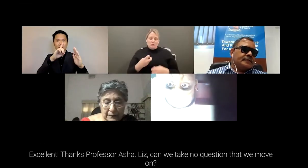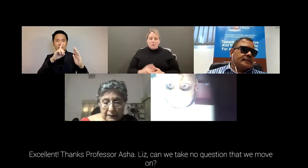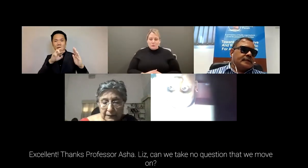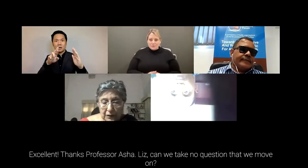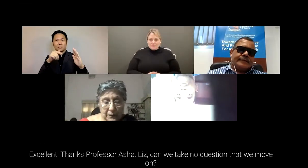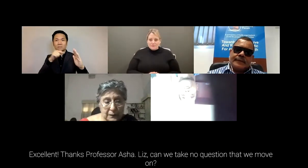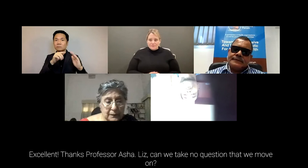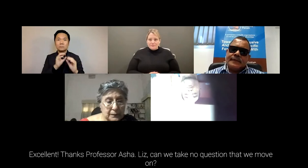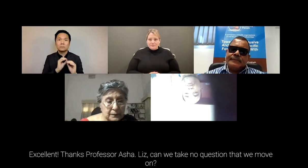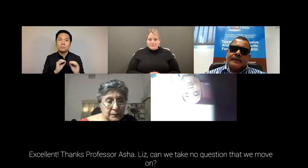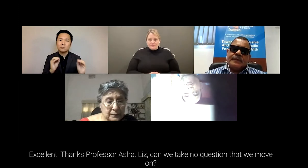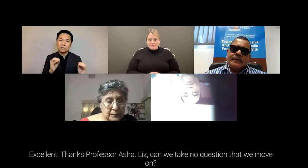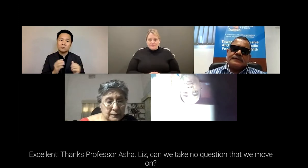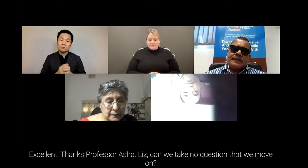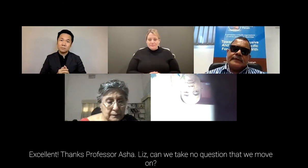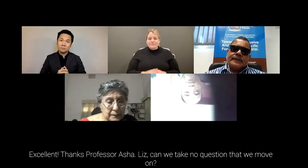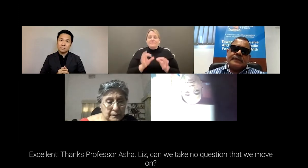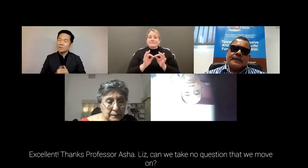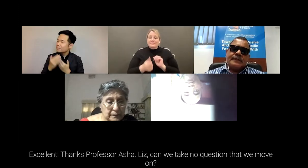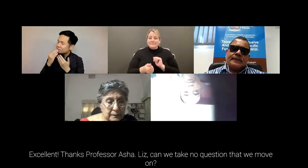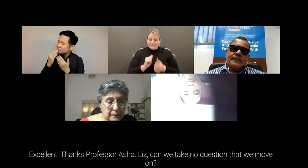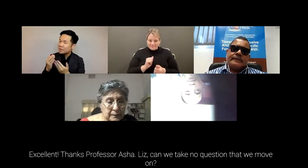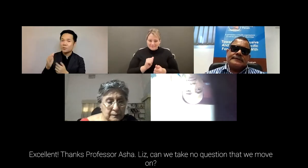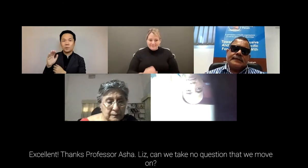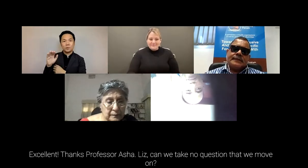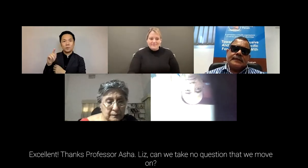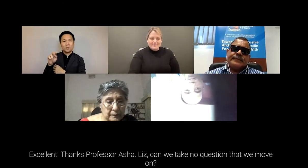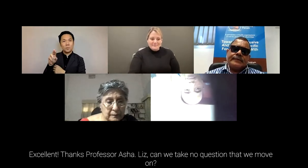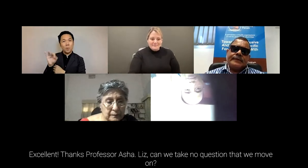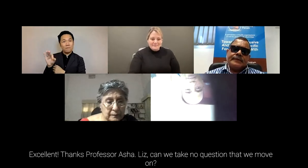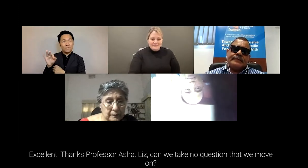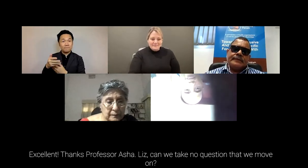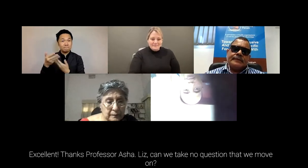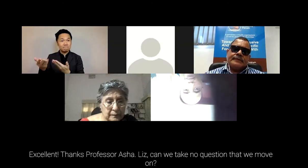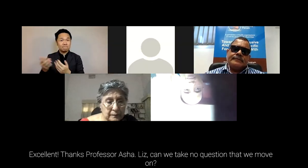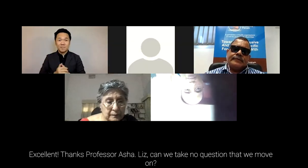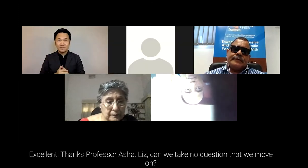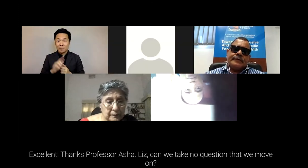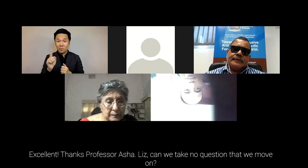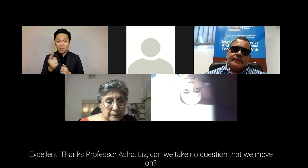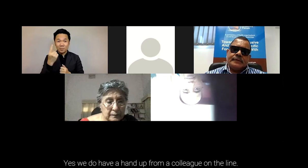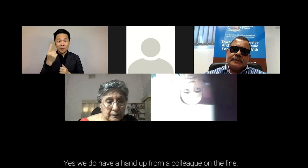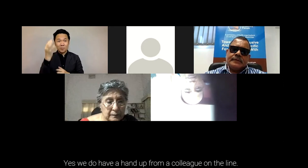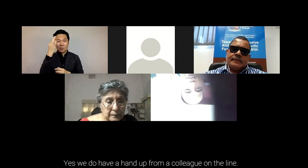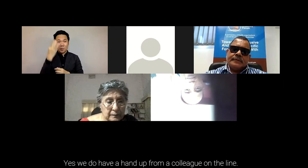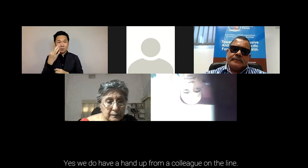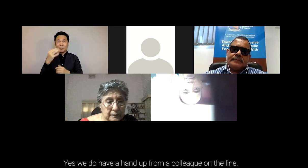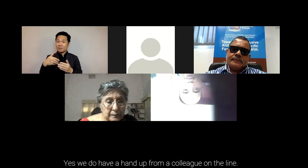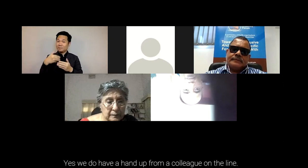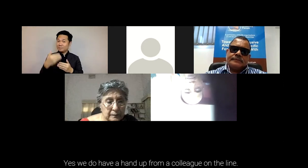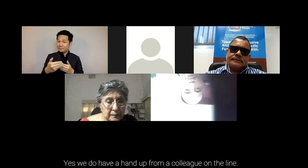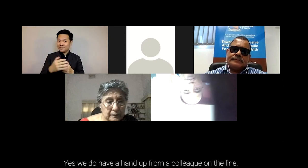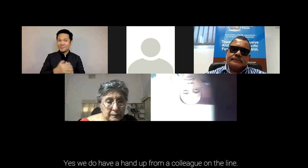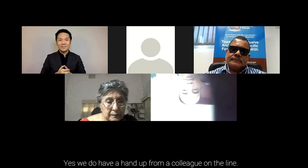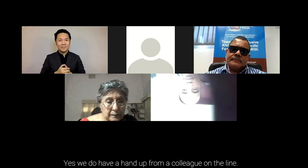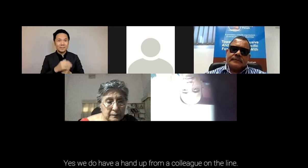Excellent. Thank you, Professor Asha. Liz, can we take another question and then probably we'll move on? Yeah, Seta, it's